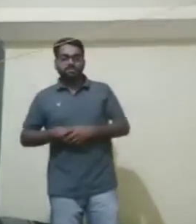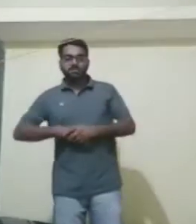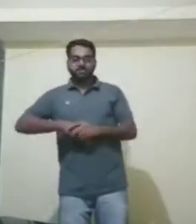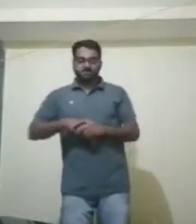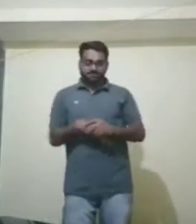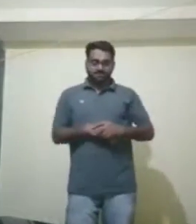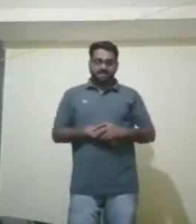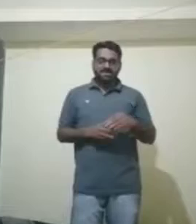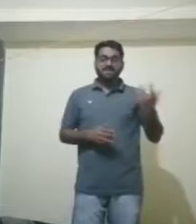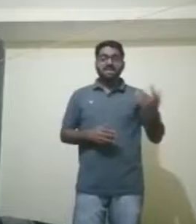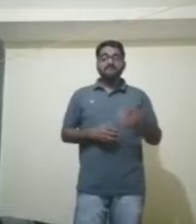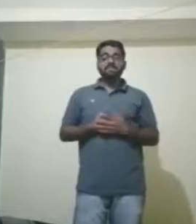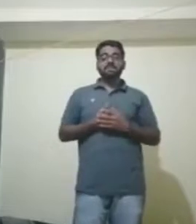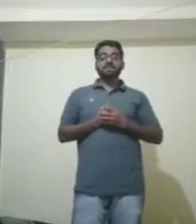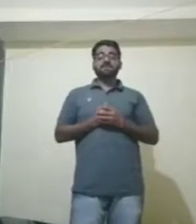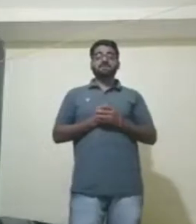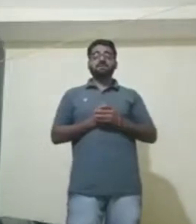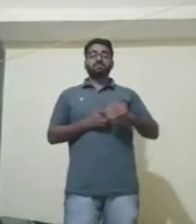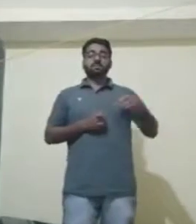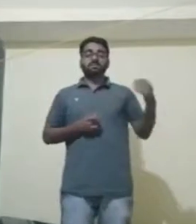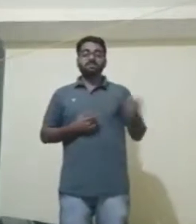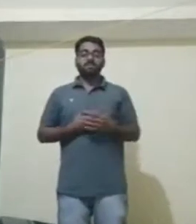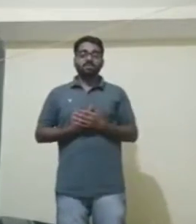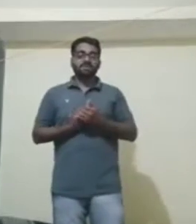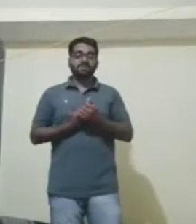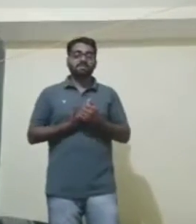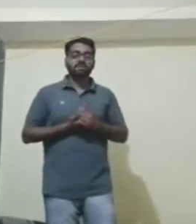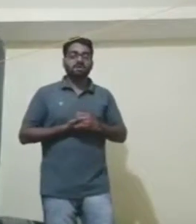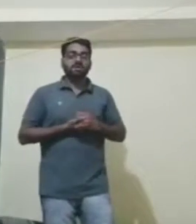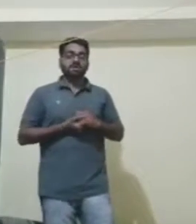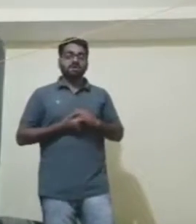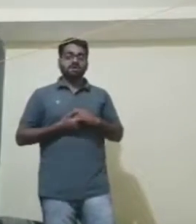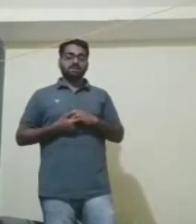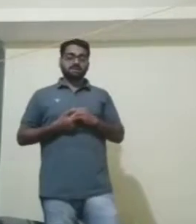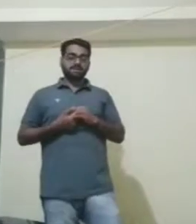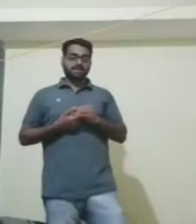So there are many methods to perform the operation on string.